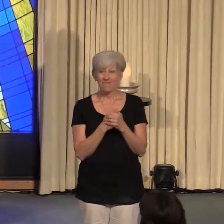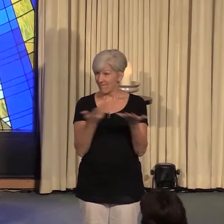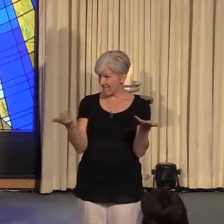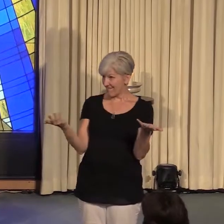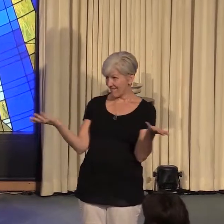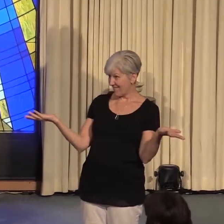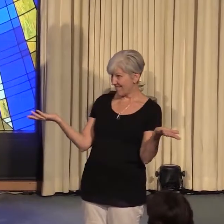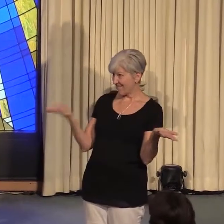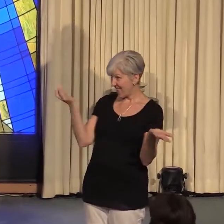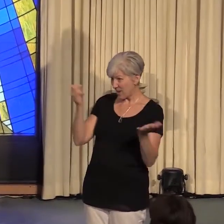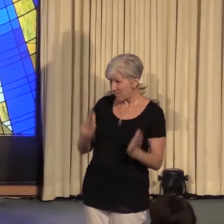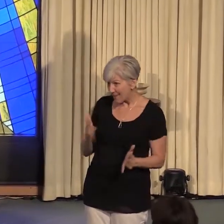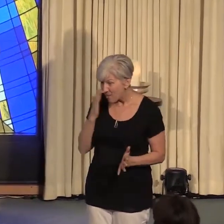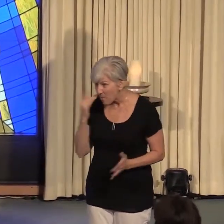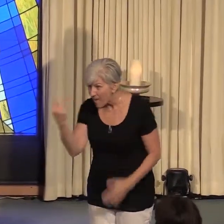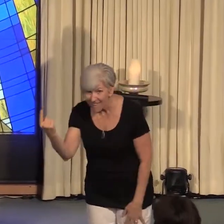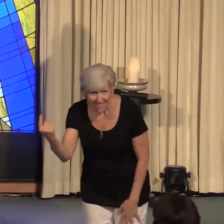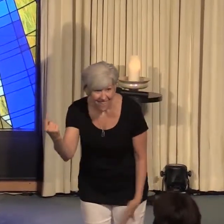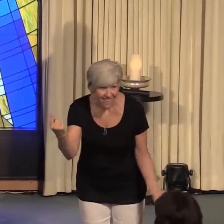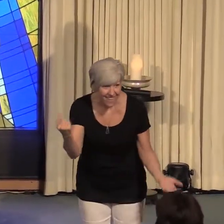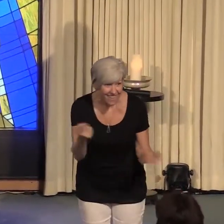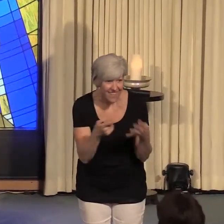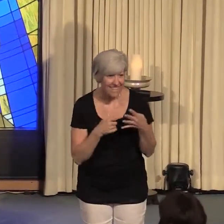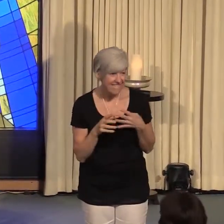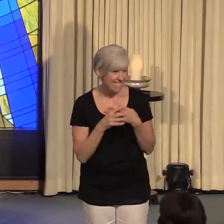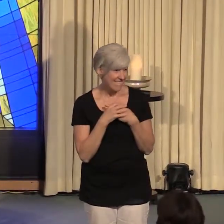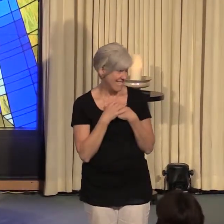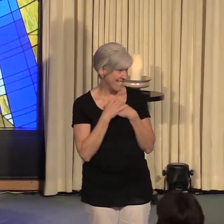Anybody? Anybody know one of them?